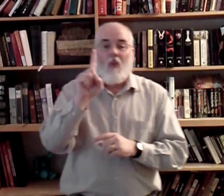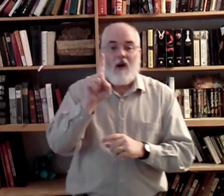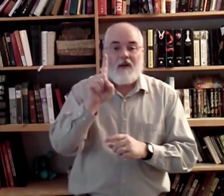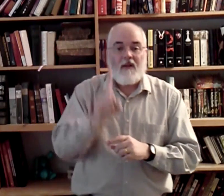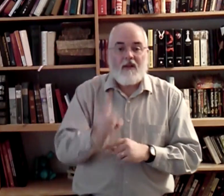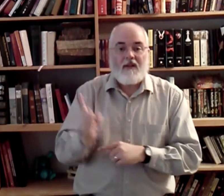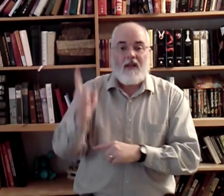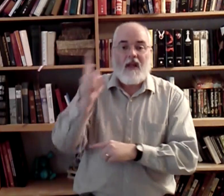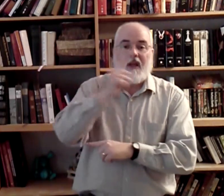One day